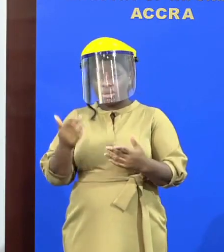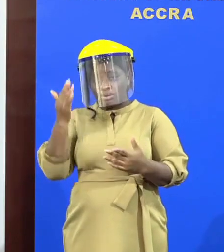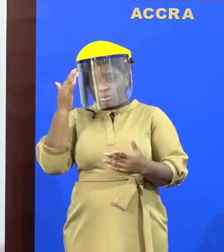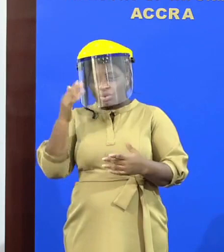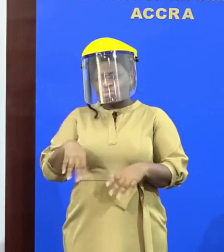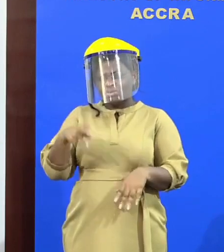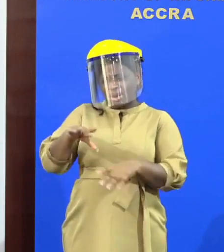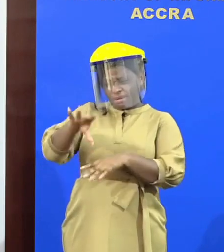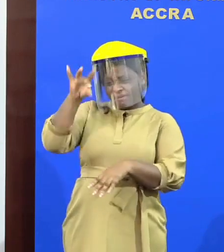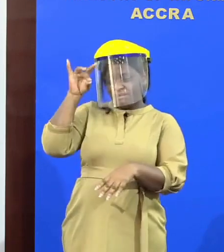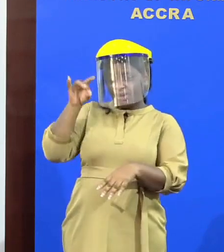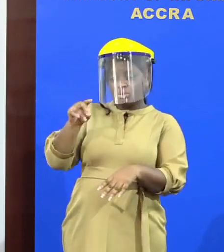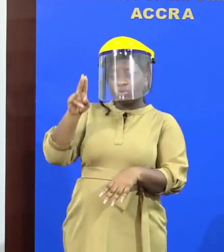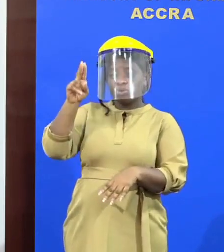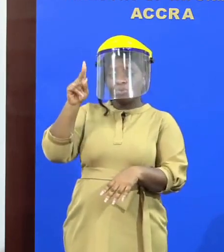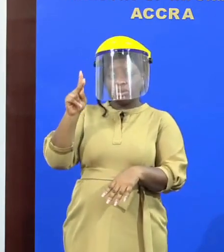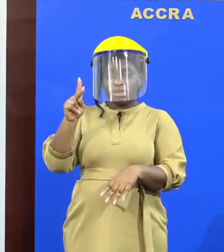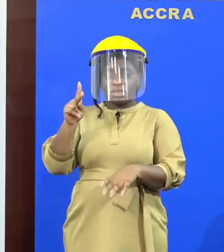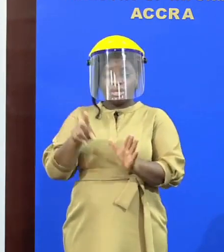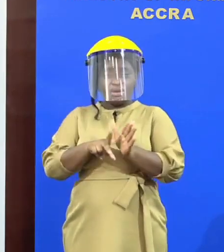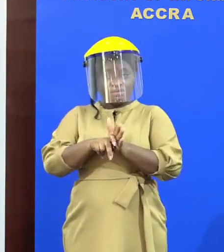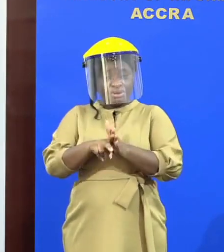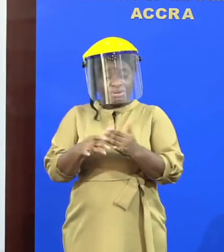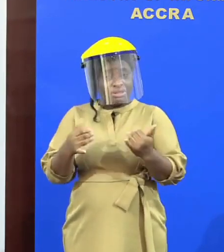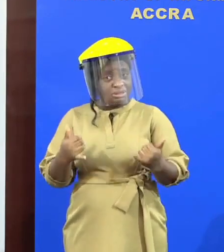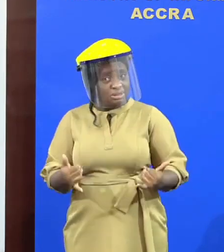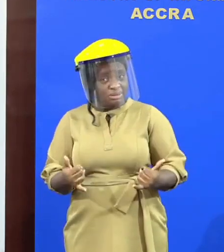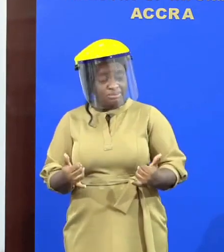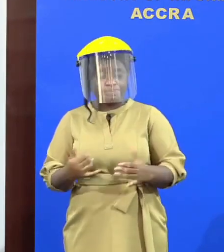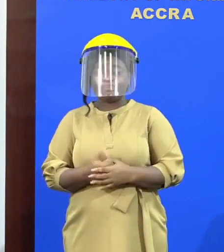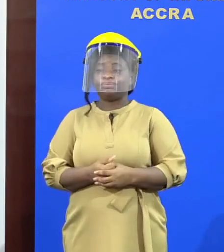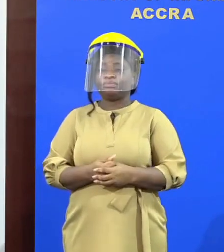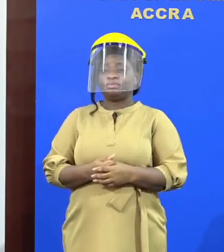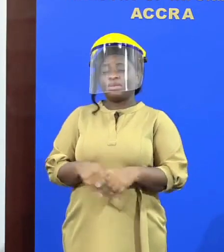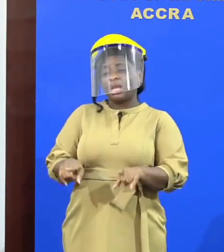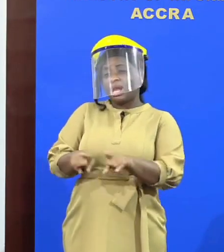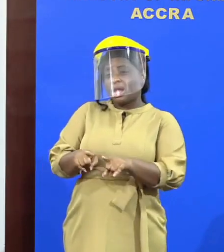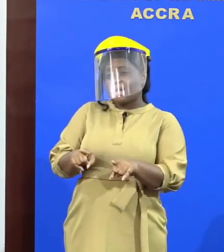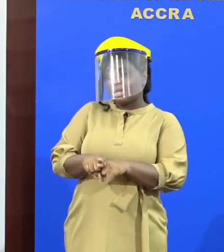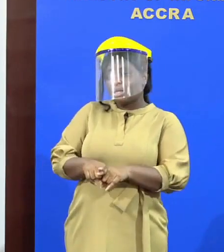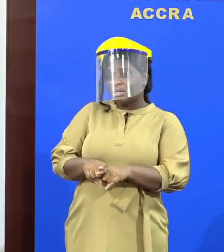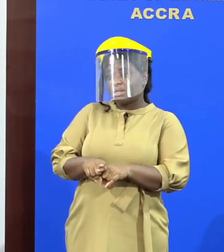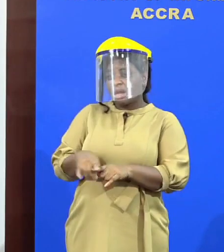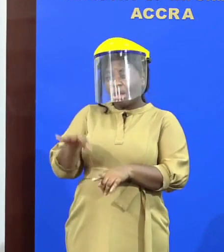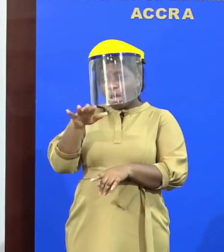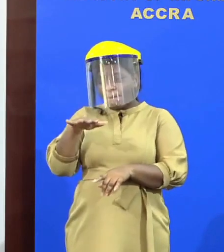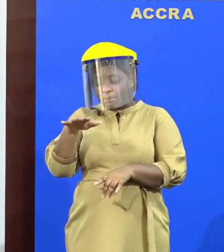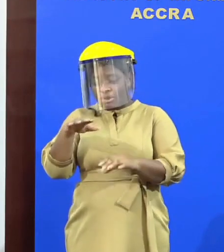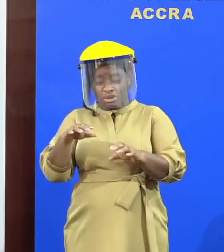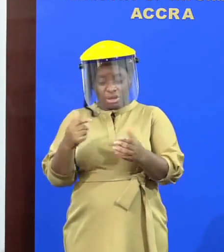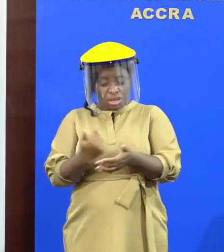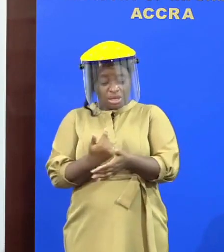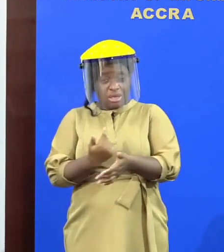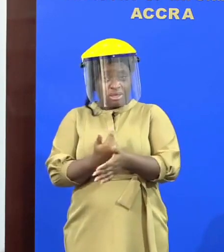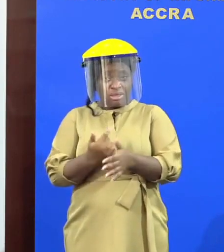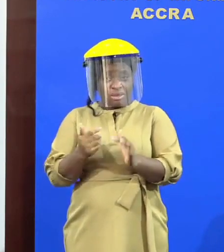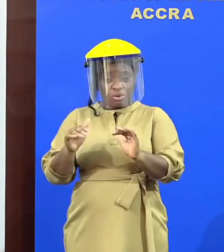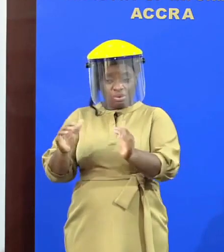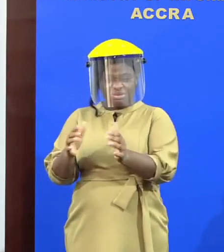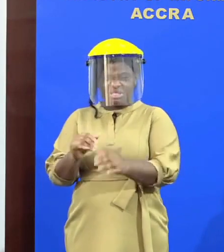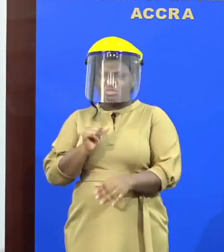UK variant, and it seemed to be the dominant variant now. Whereas among the Ghanaian community so far, we don't find the South